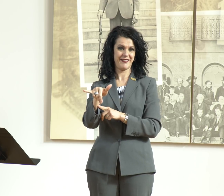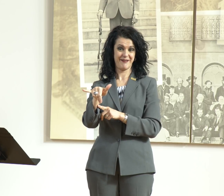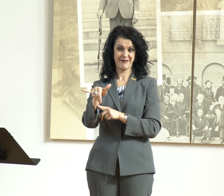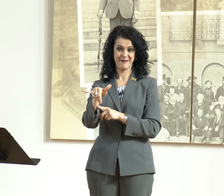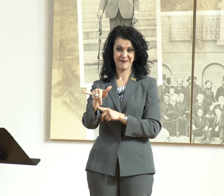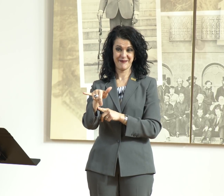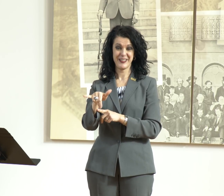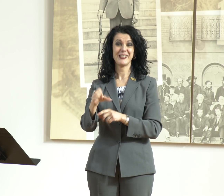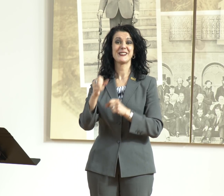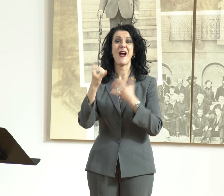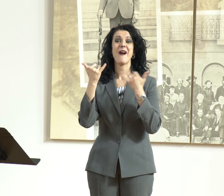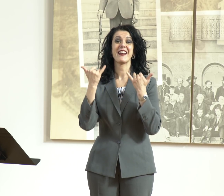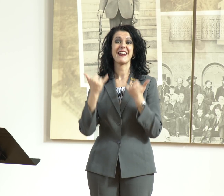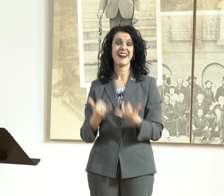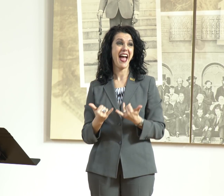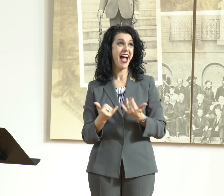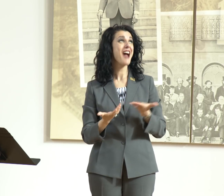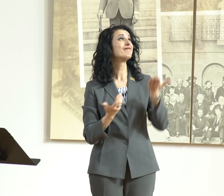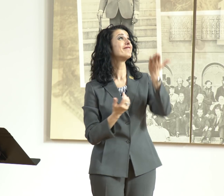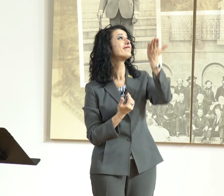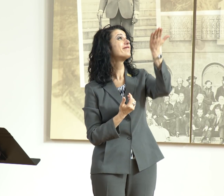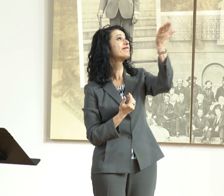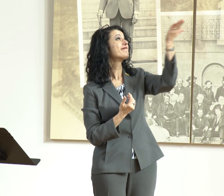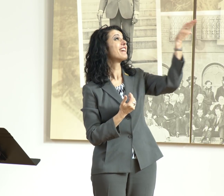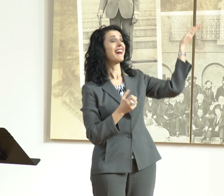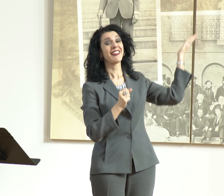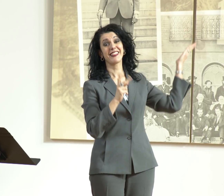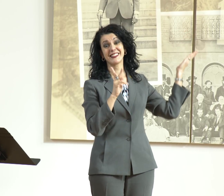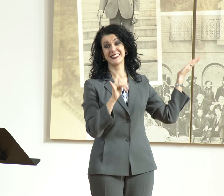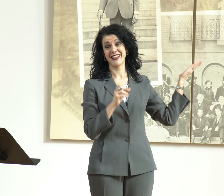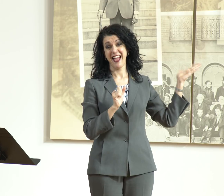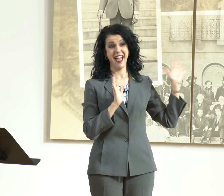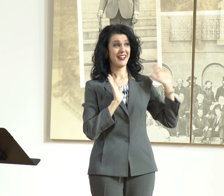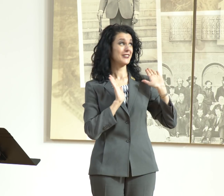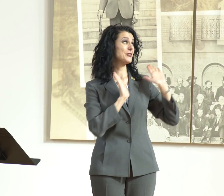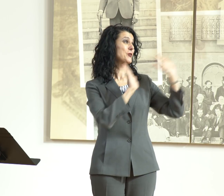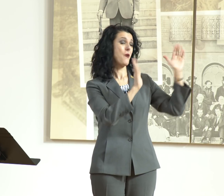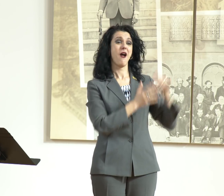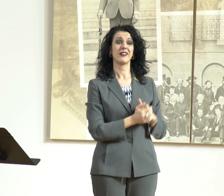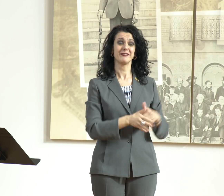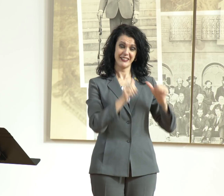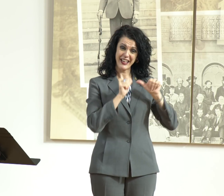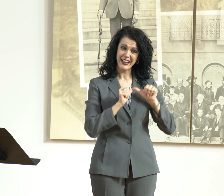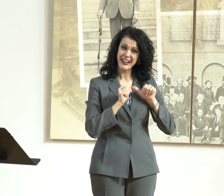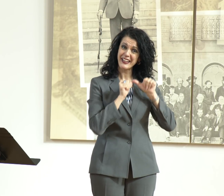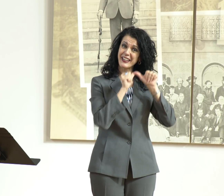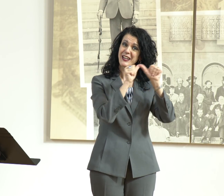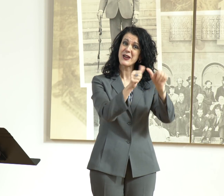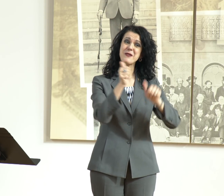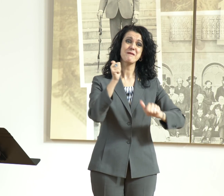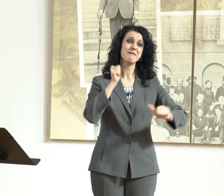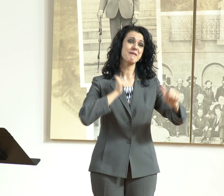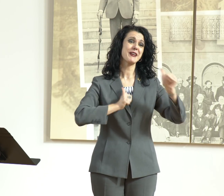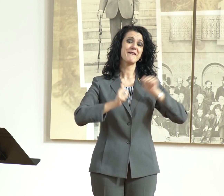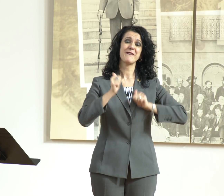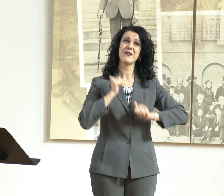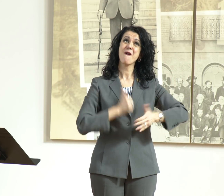I remember watching his play, Theater of the Sky. Now, Bernard Bragg, the sky is